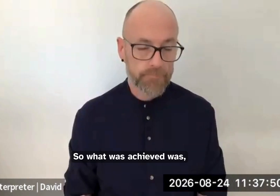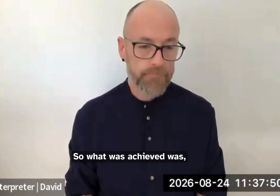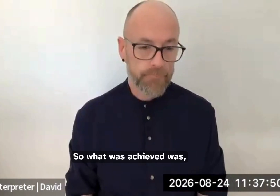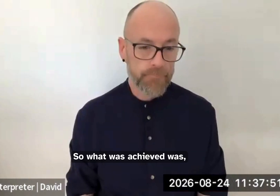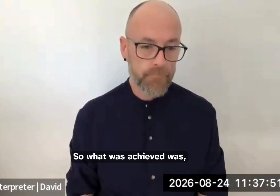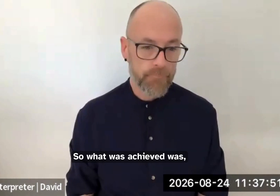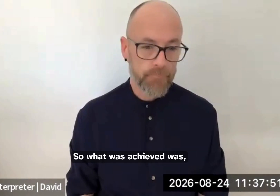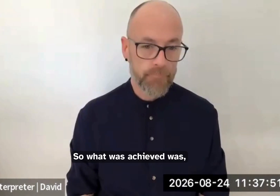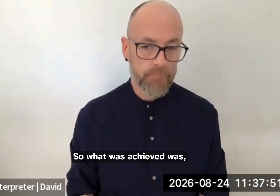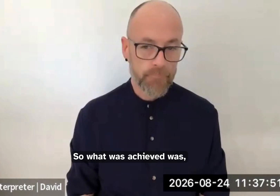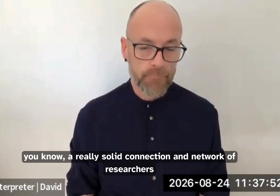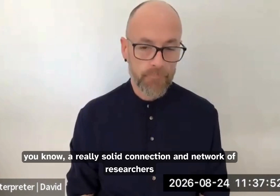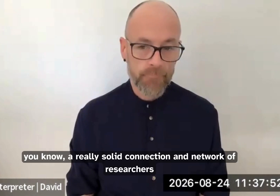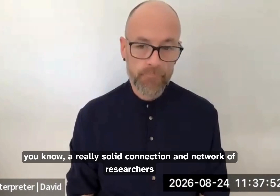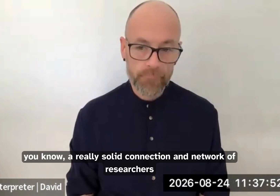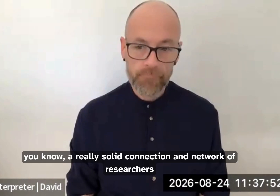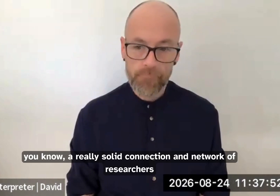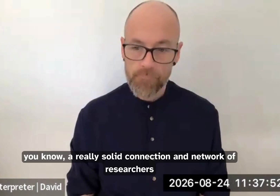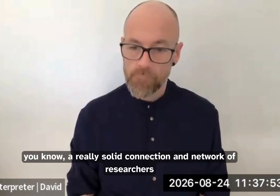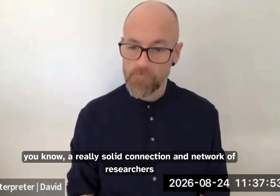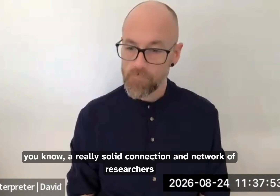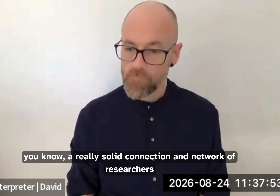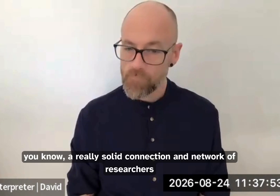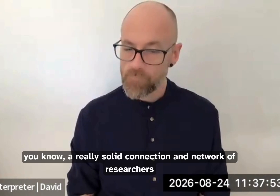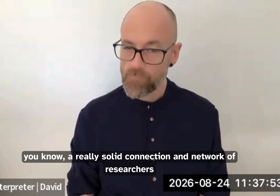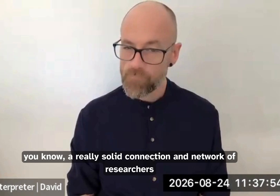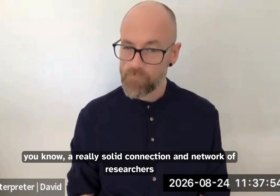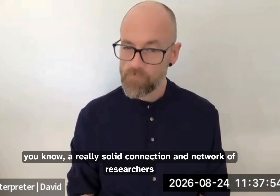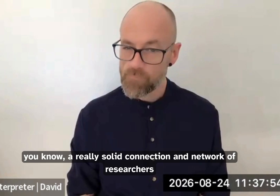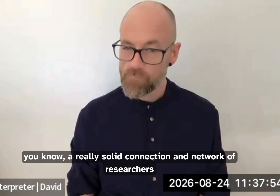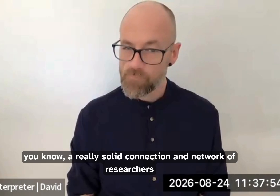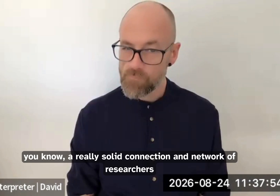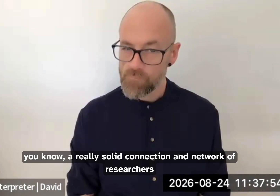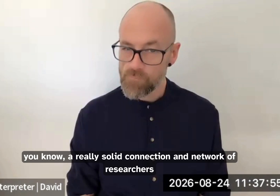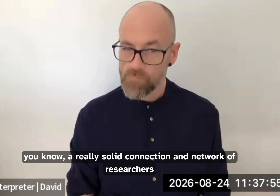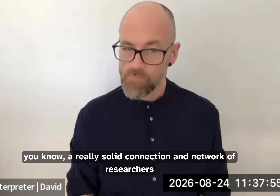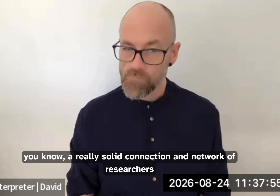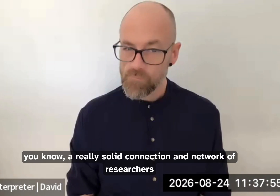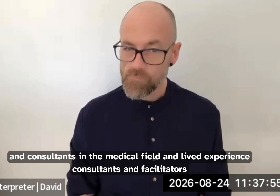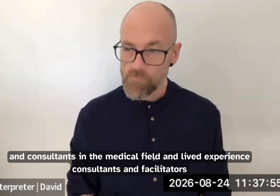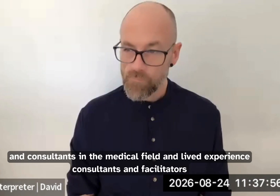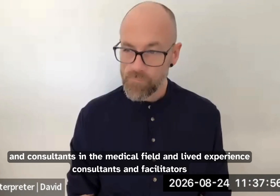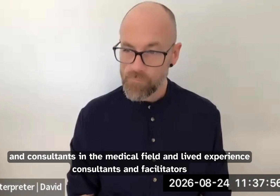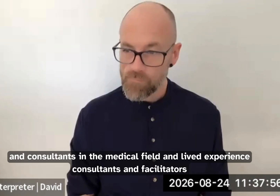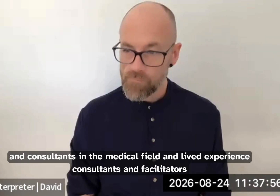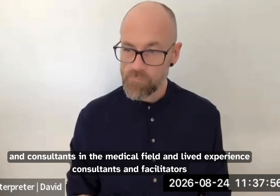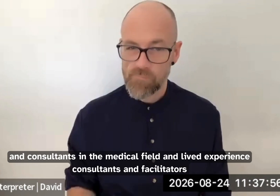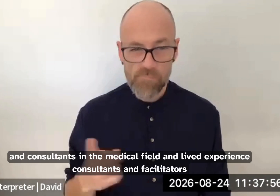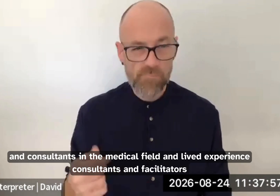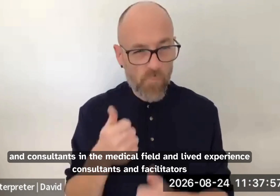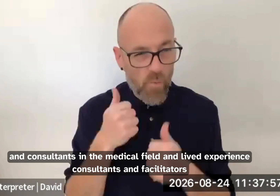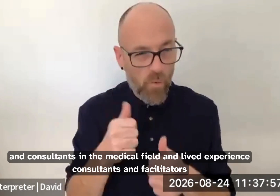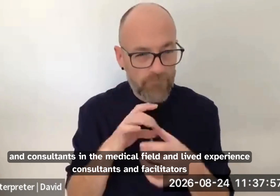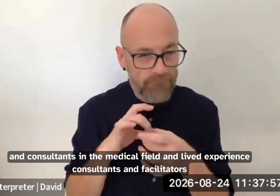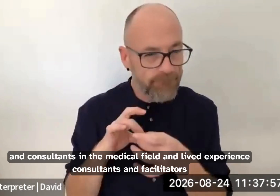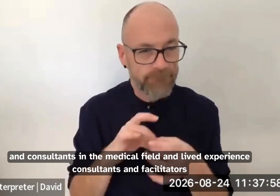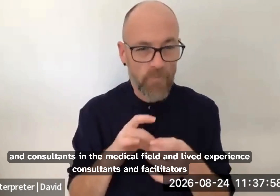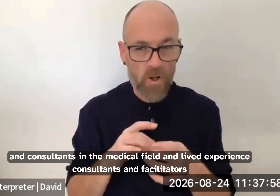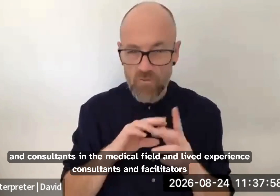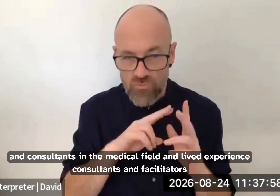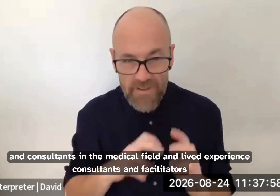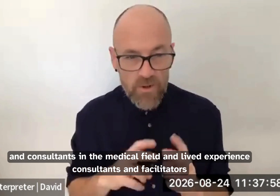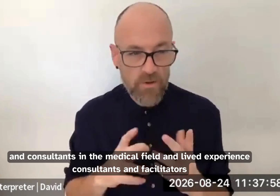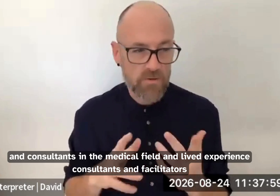what was achieved was a really solid connection and network of researchers and consultants in the medical field and